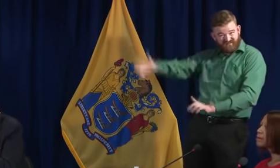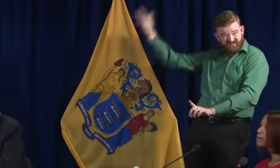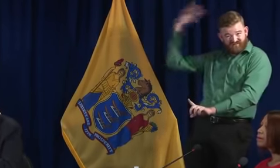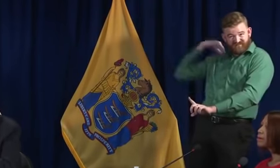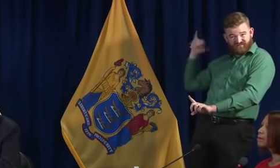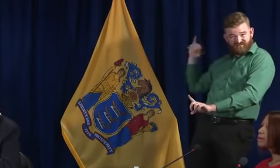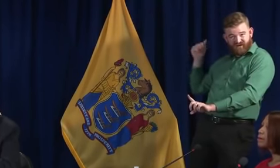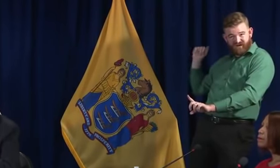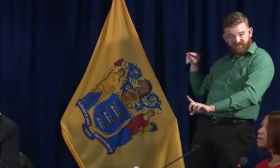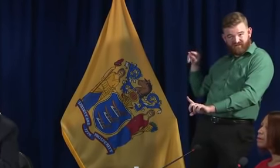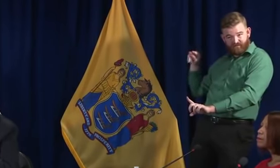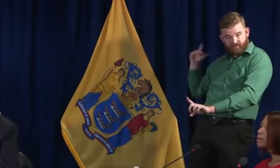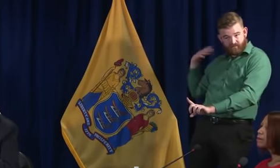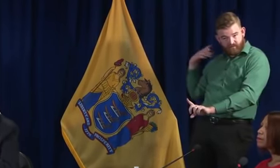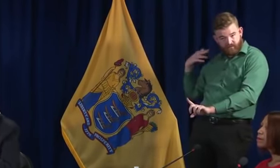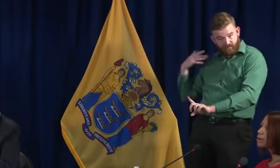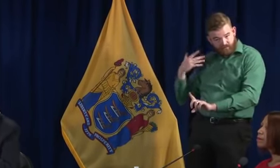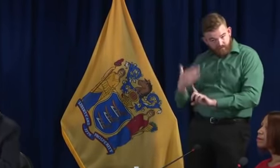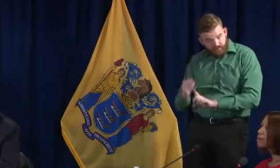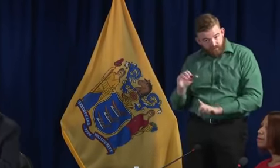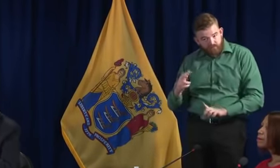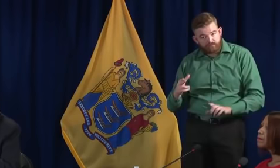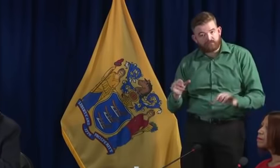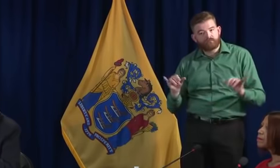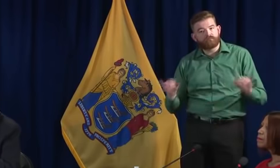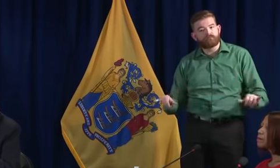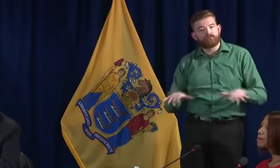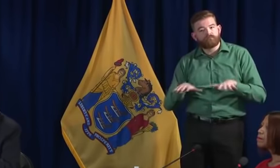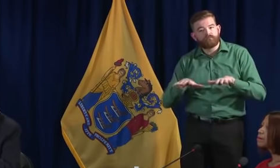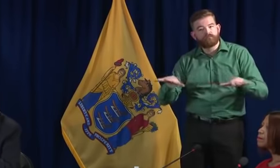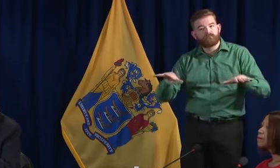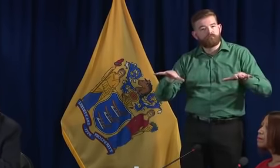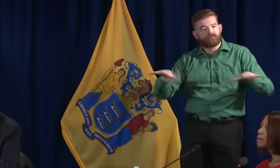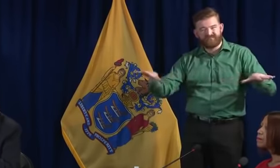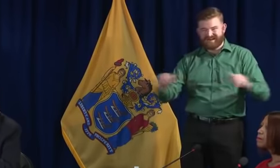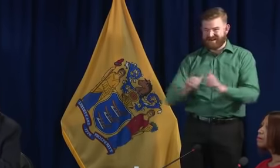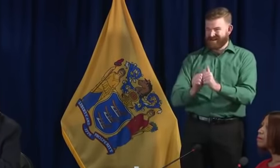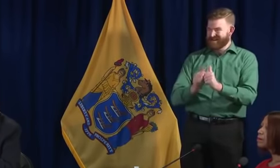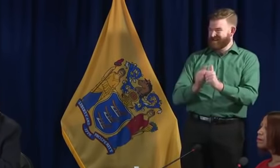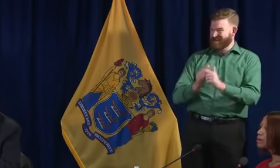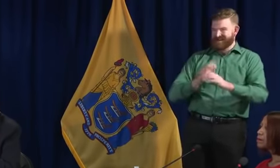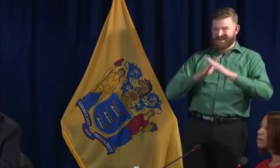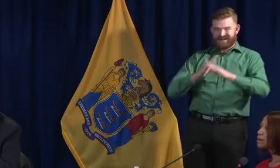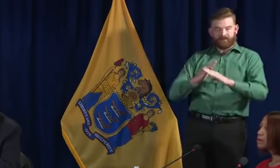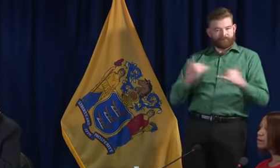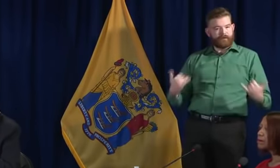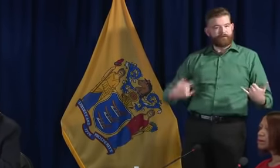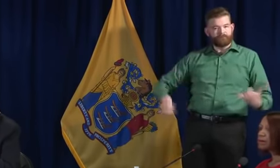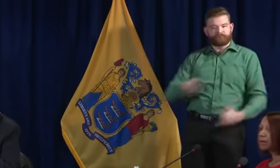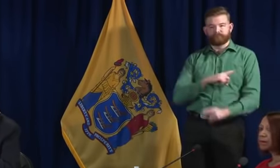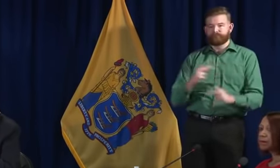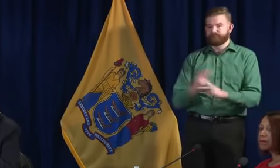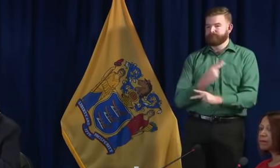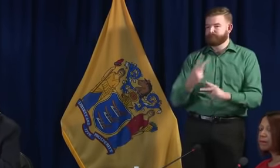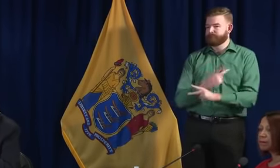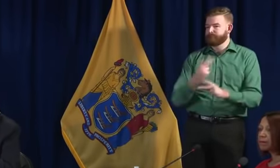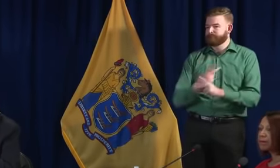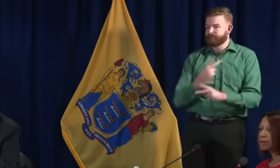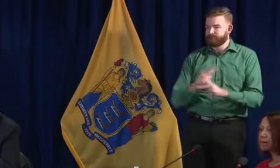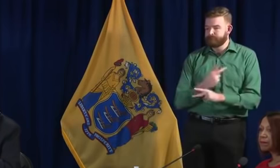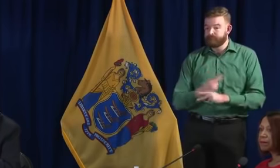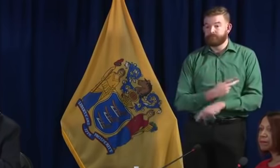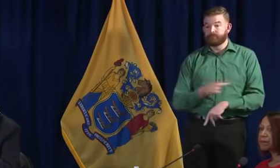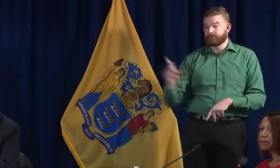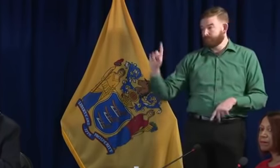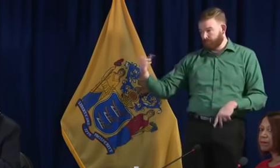beast no matter how you slice it. But one of the most important departments alongside health is the Department of